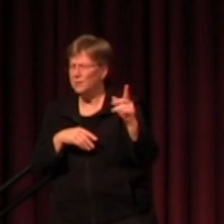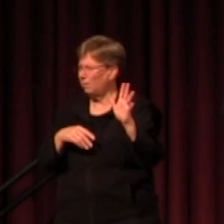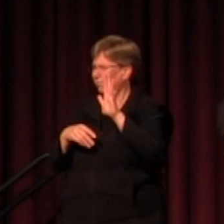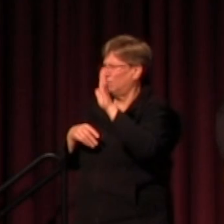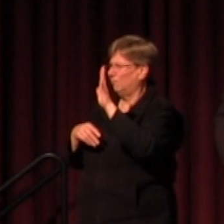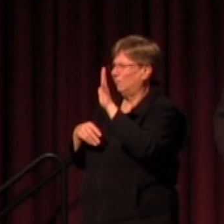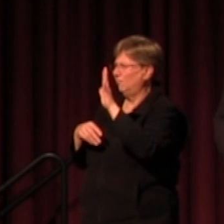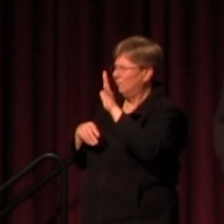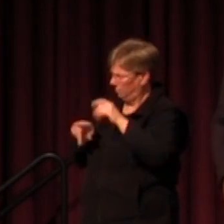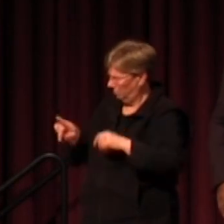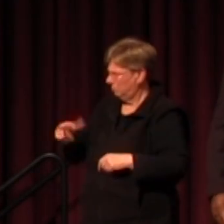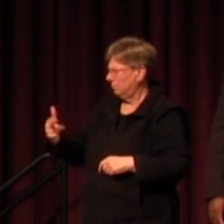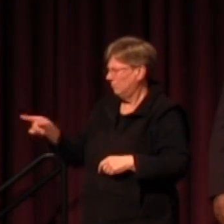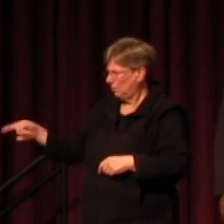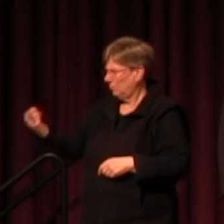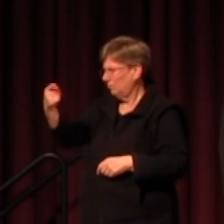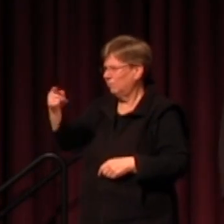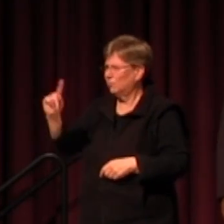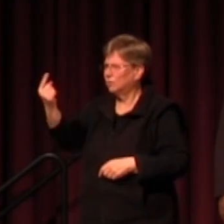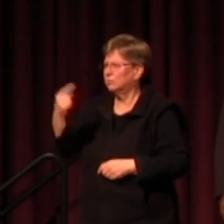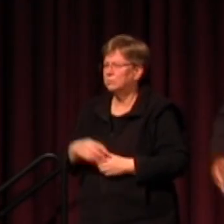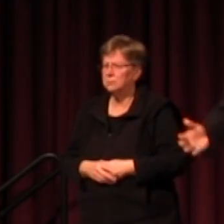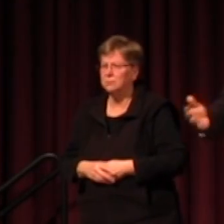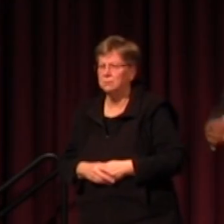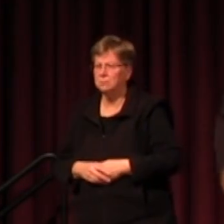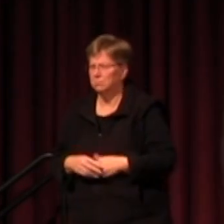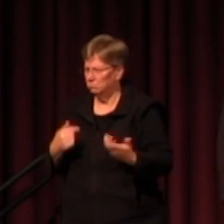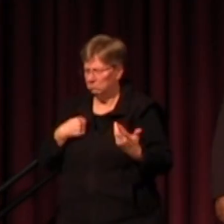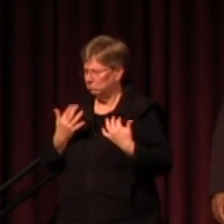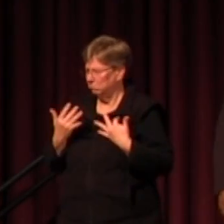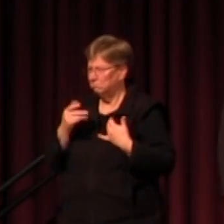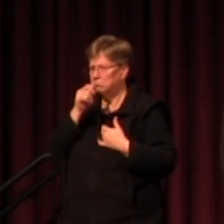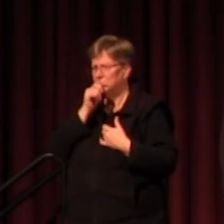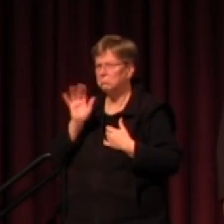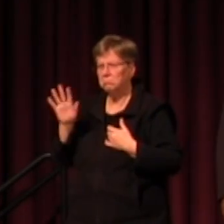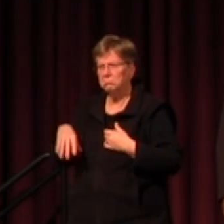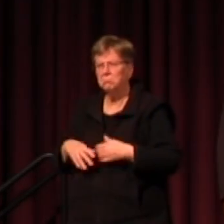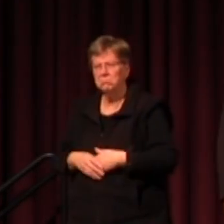no, you go first. I'm happy to wait.